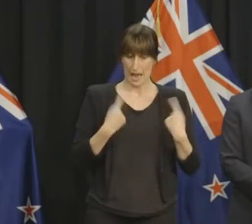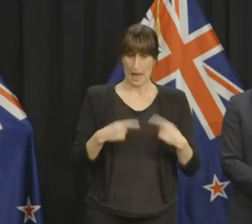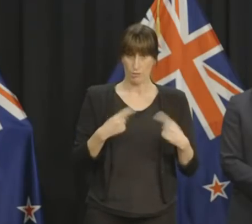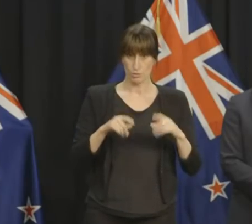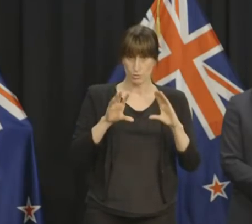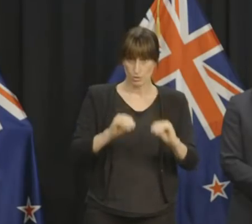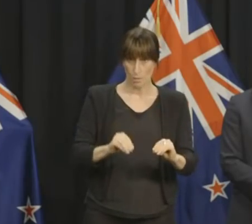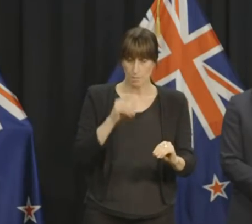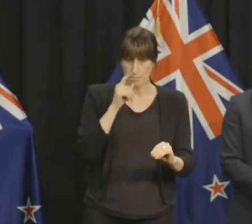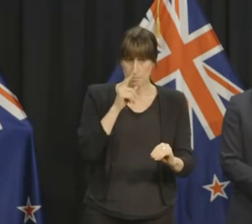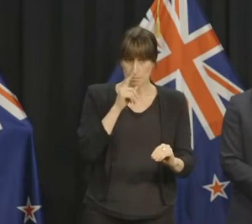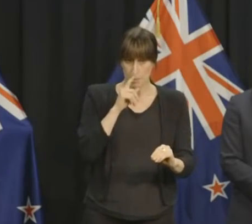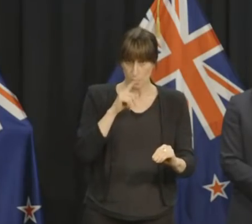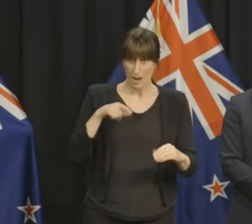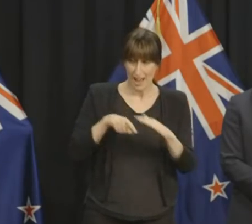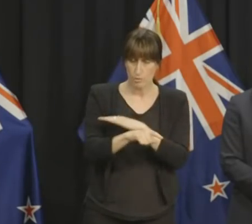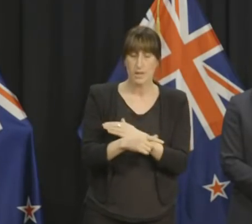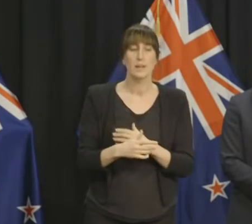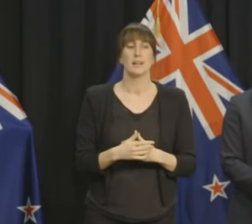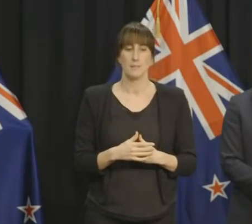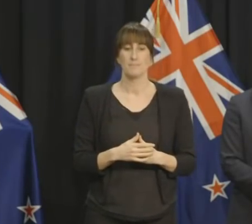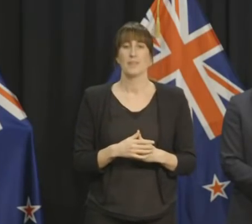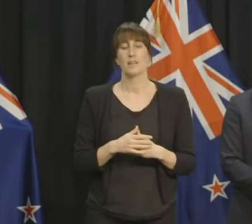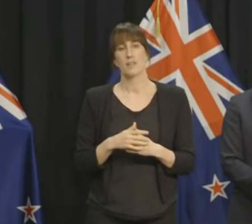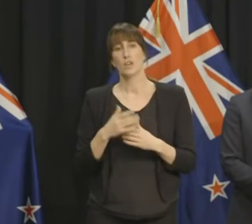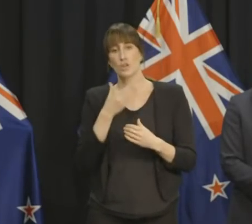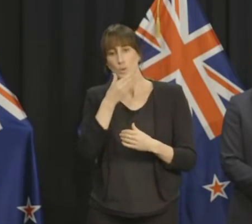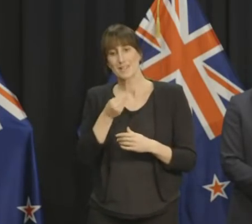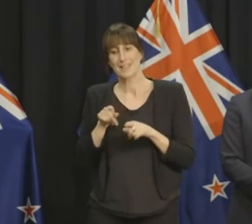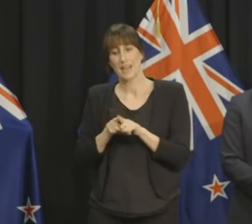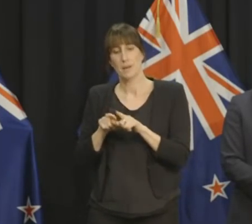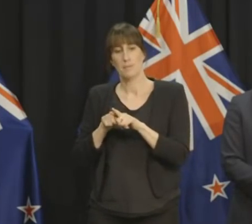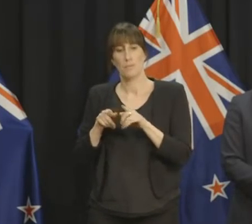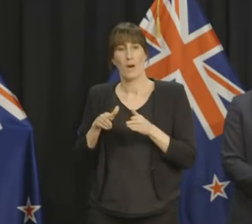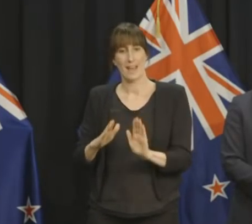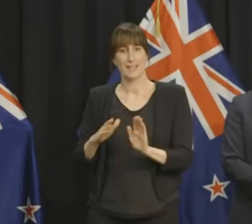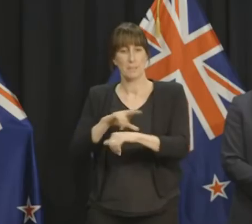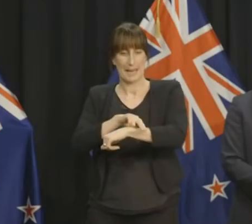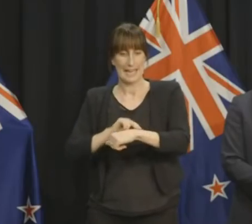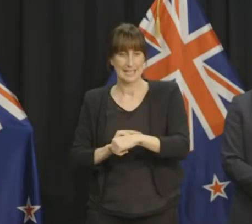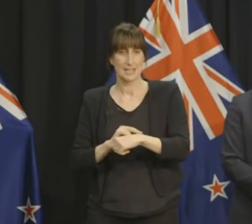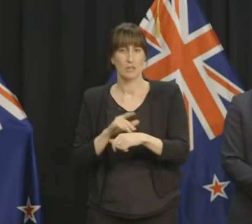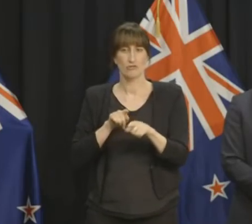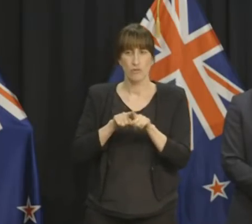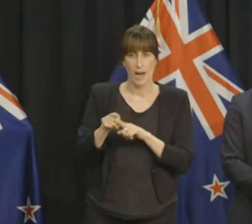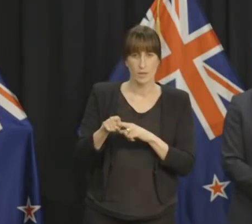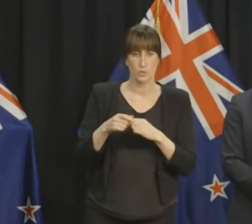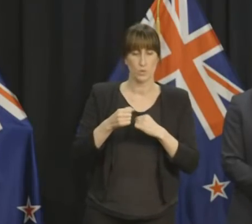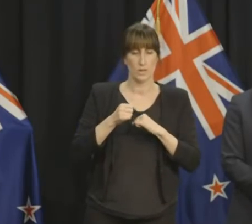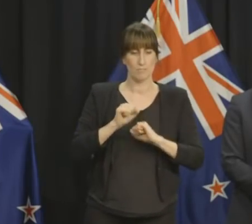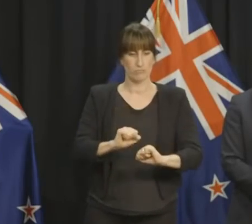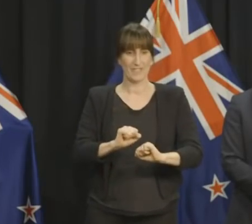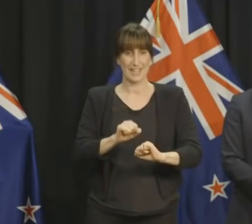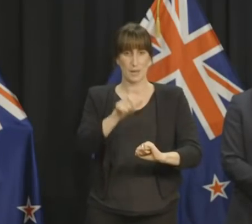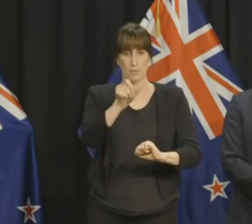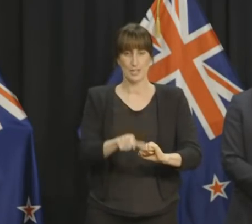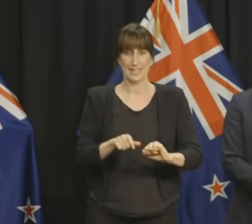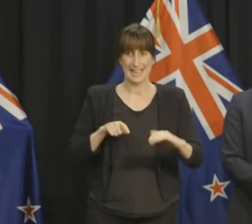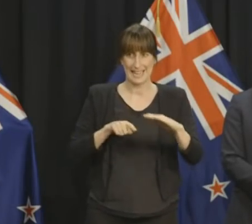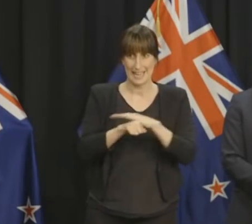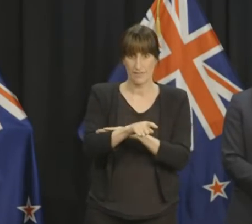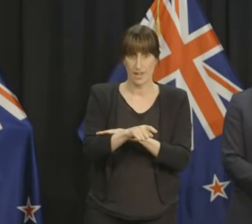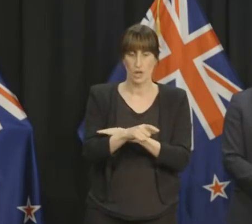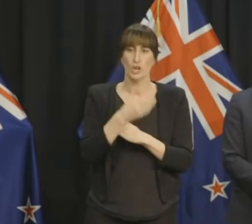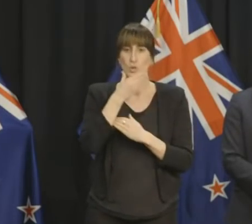law, they will immediately do what they can to prevent that individual leaving to